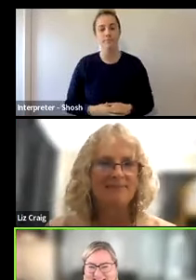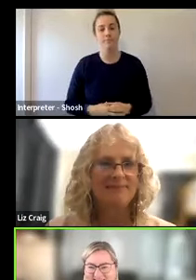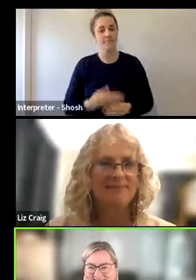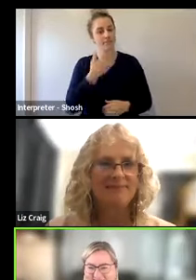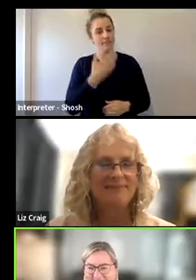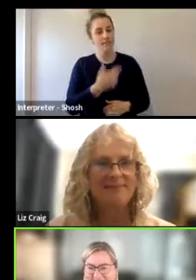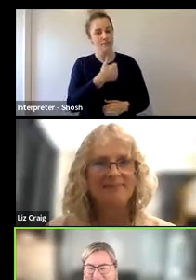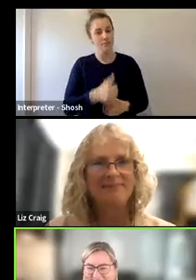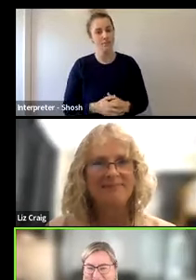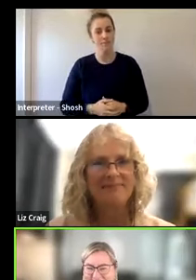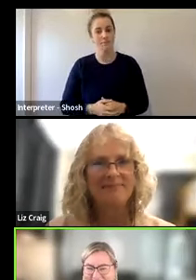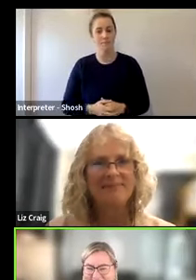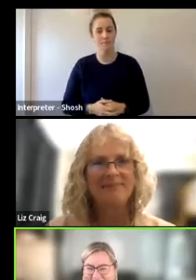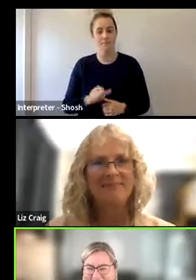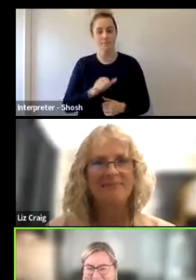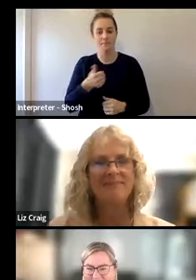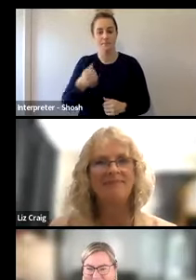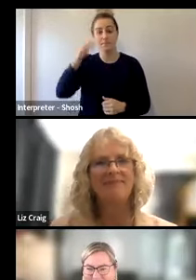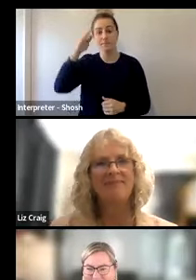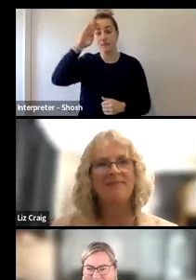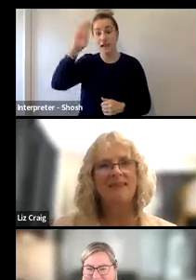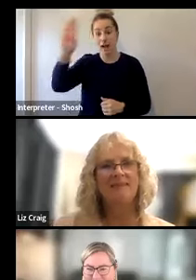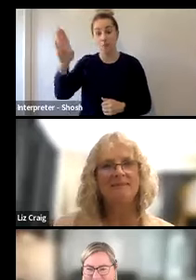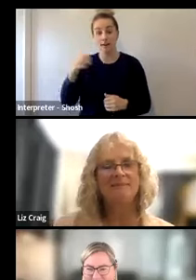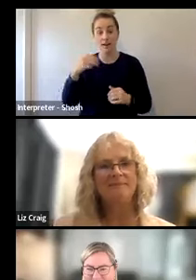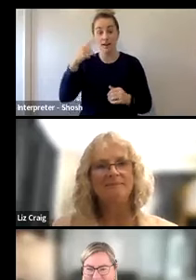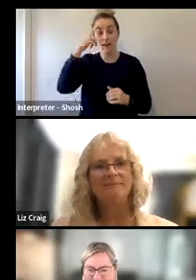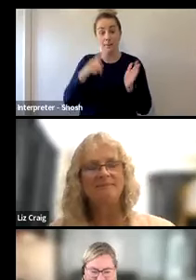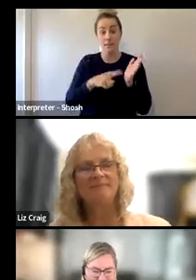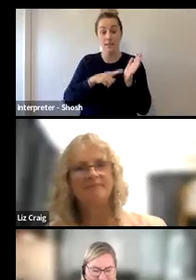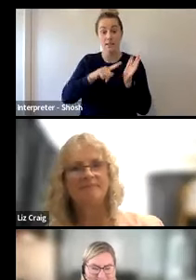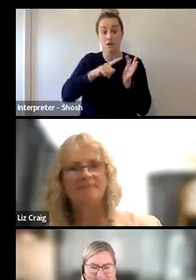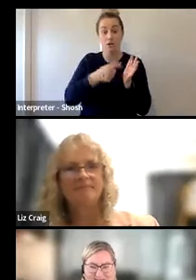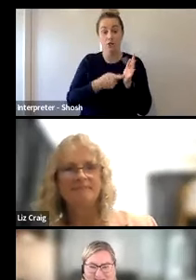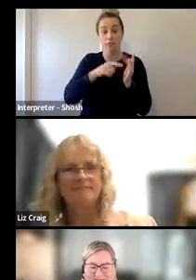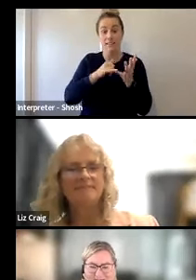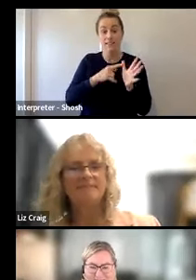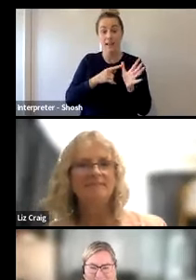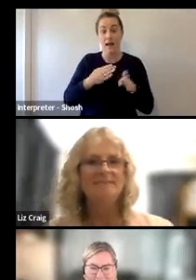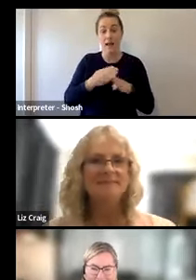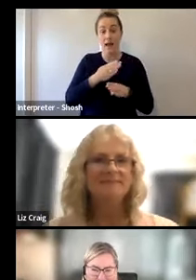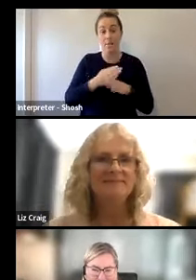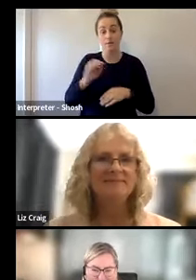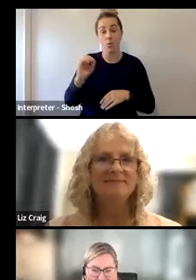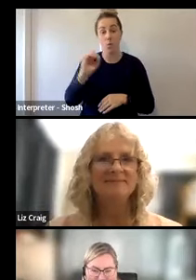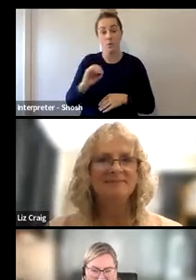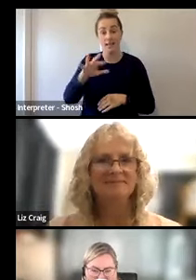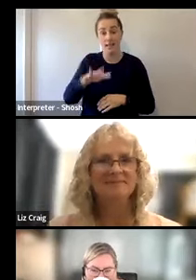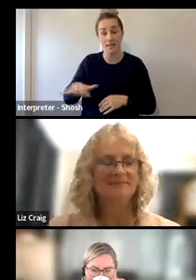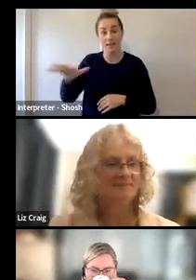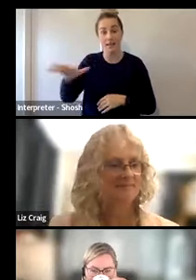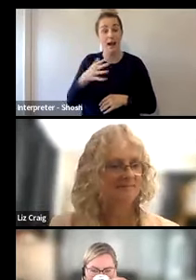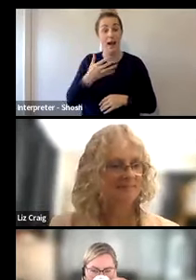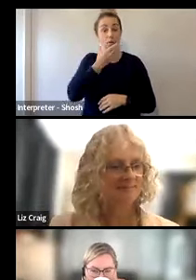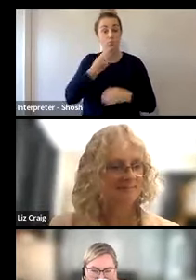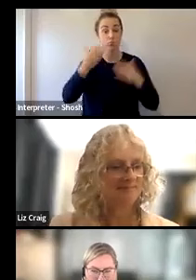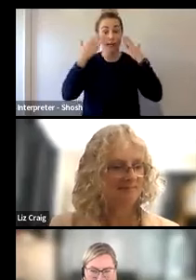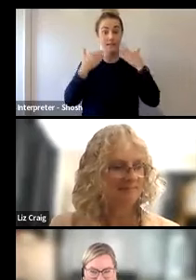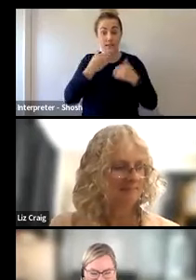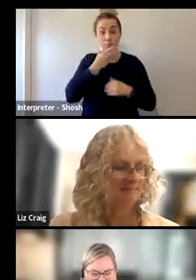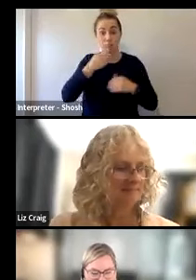Liz. Talofa, my name is Teresa Ngovi. I am the Labour MP for the Otaki electorate. I have brown skin, I have